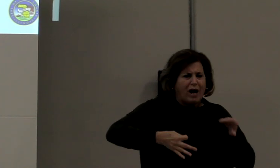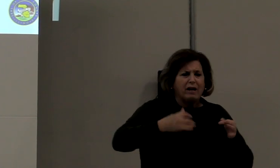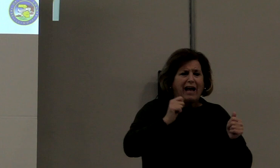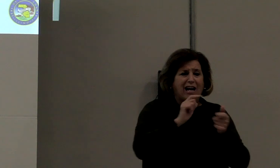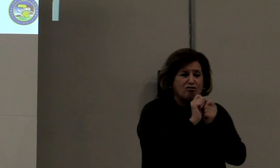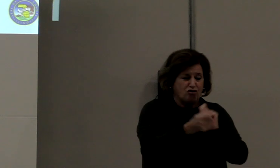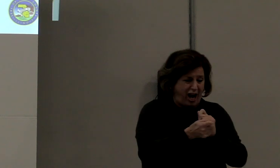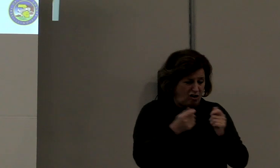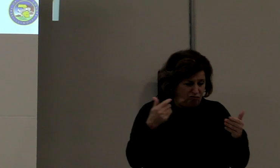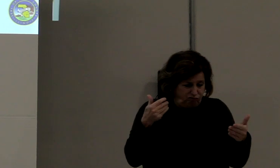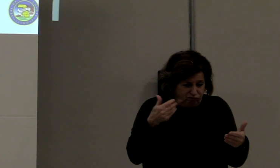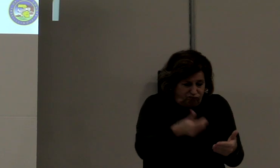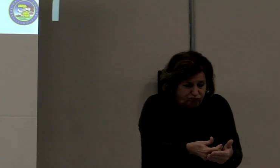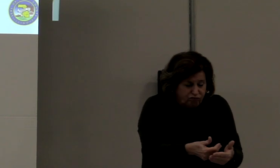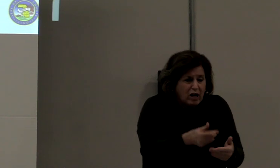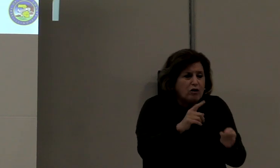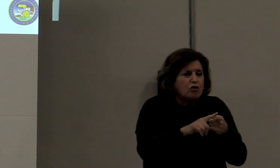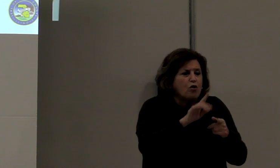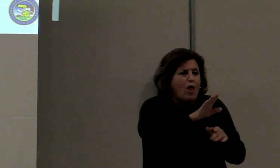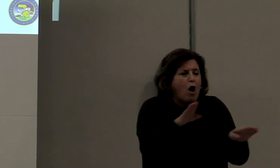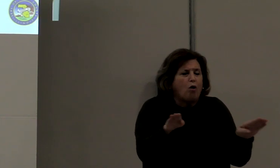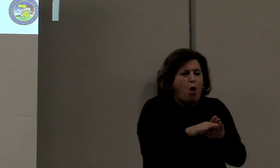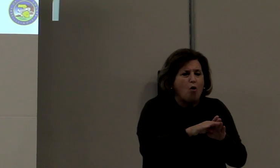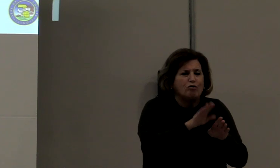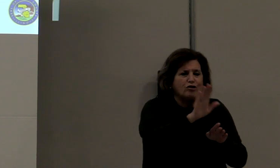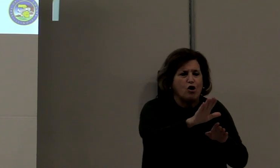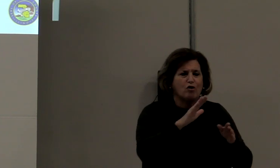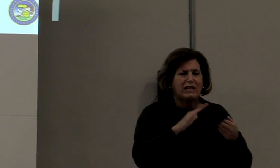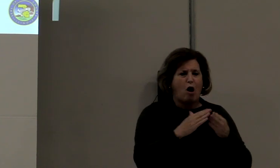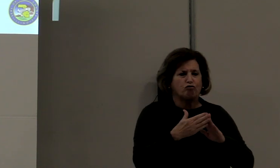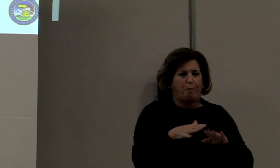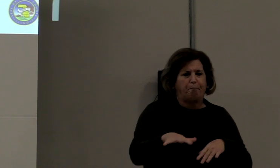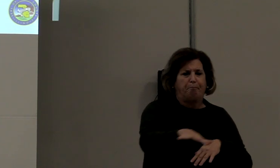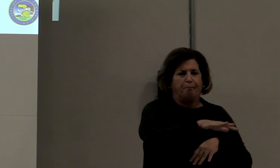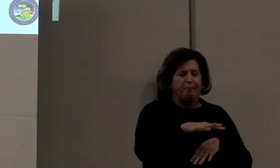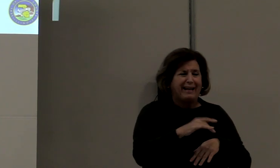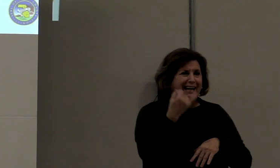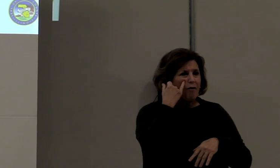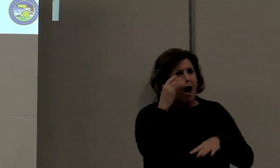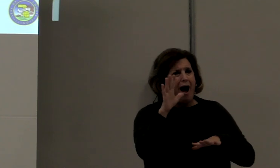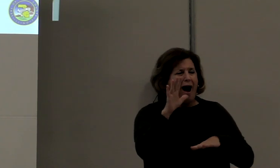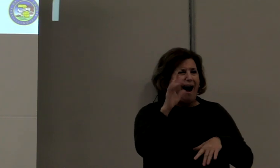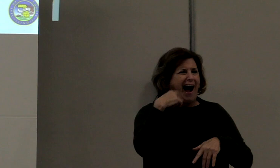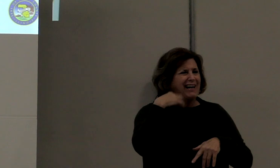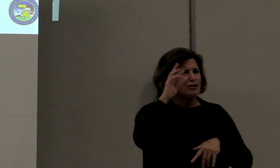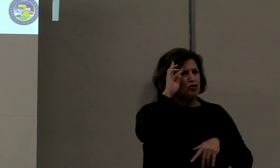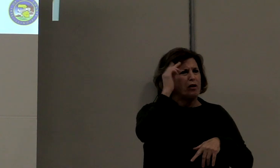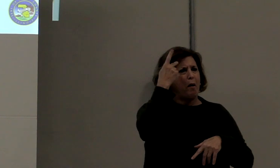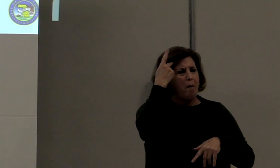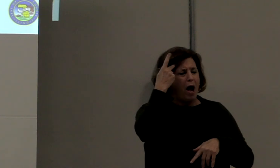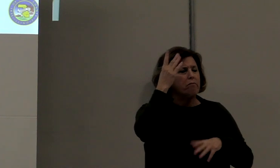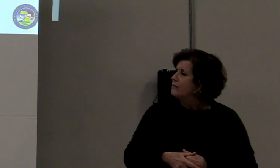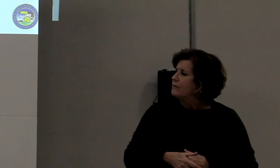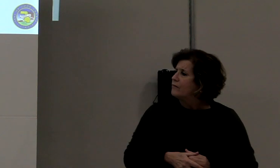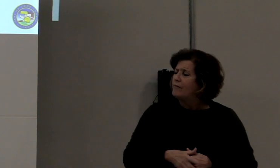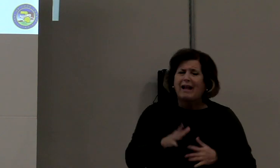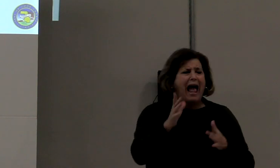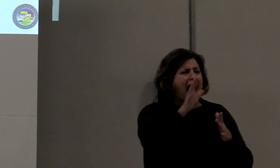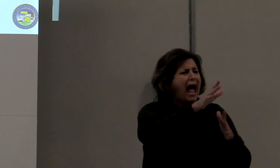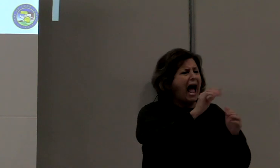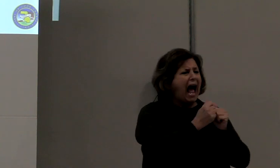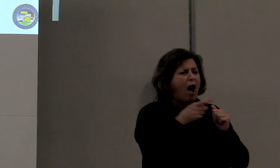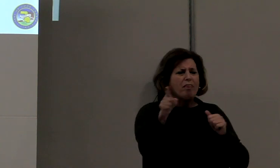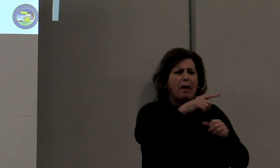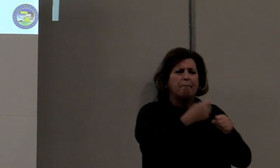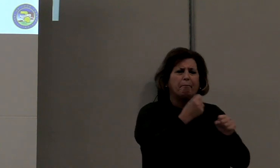it up until, again, we close your township. So by all means, if you change your mind, if something happens, let us know. How do we reach